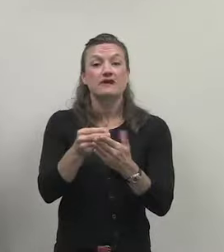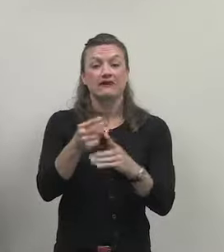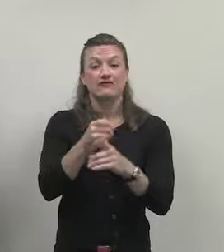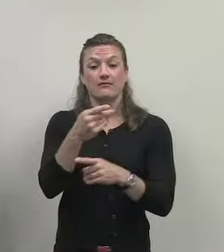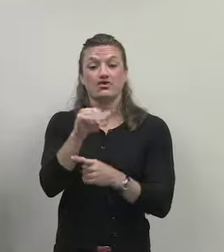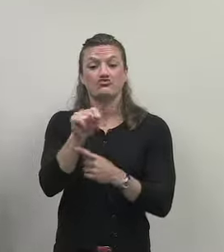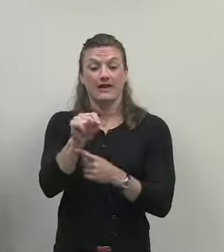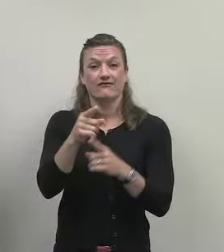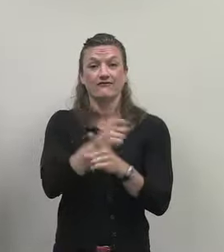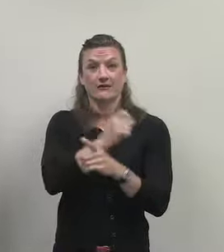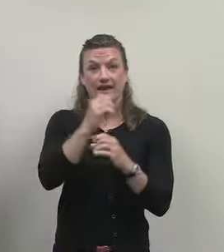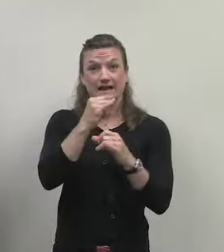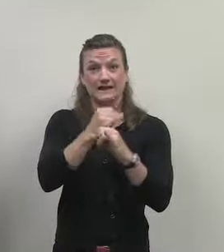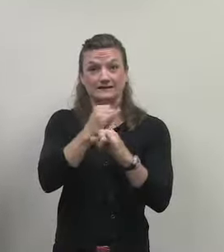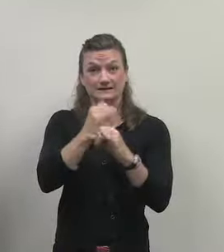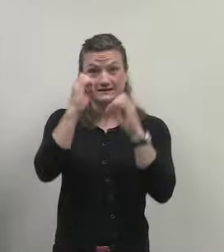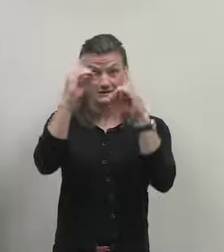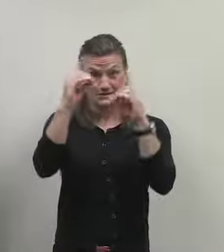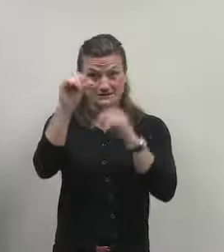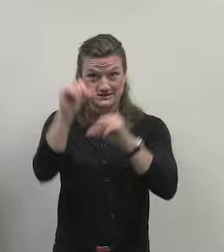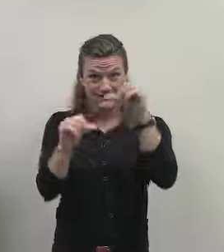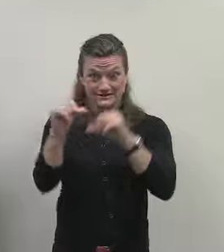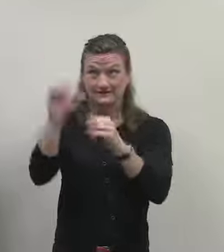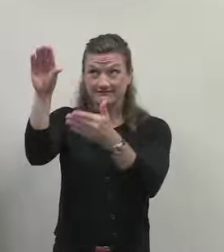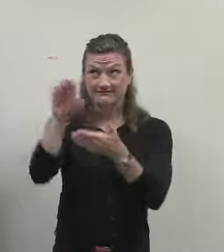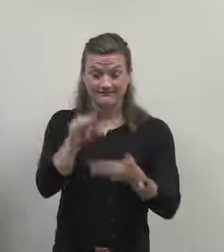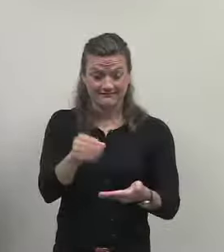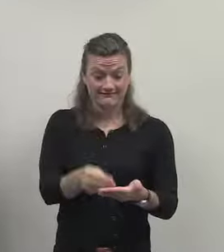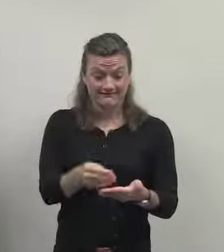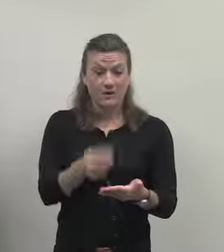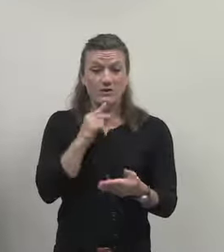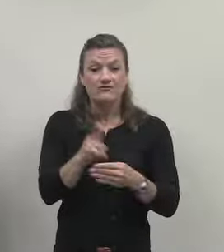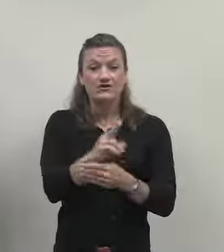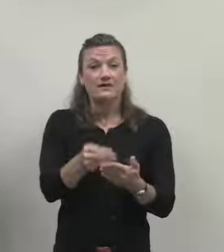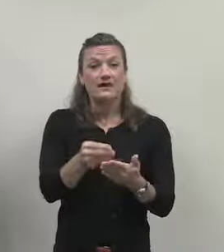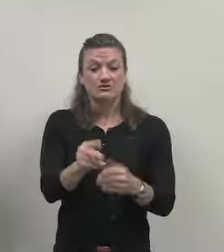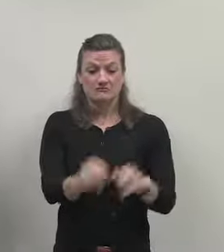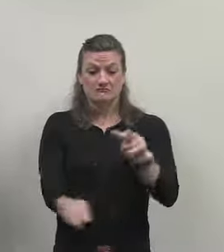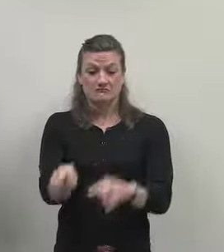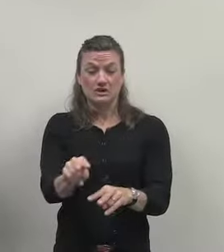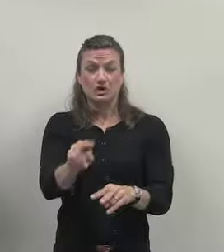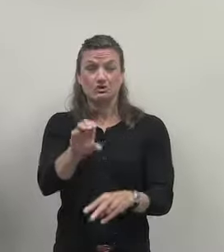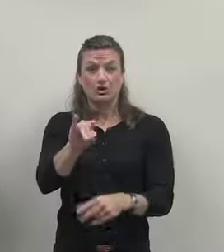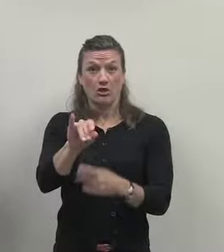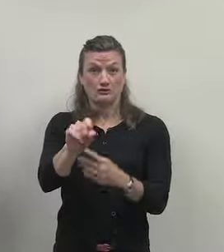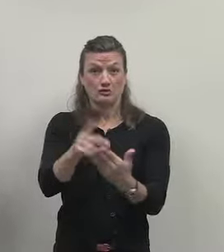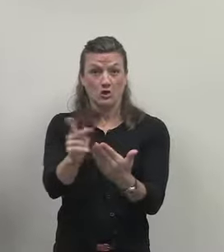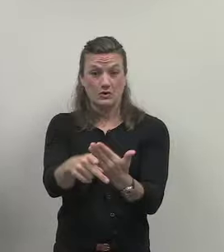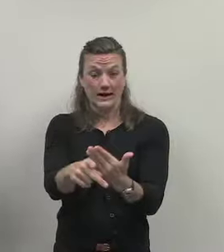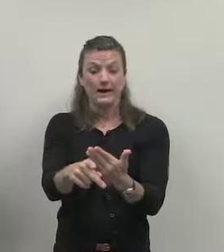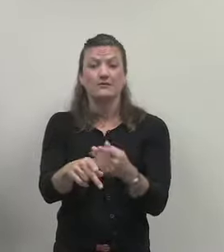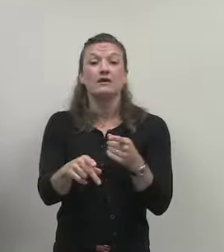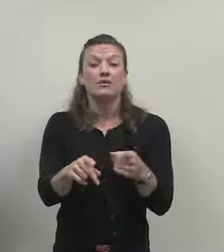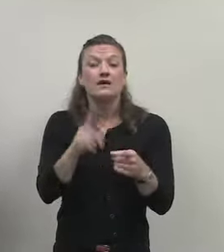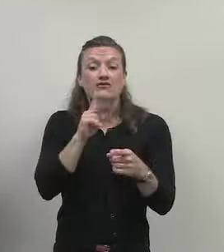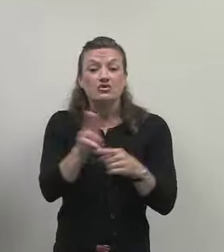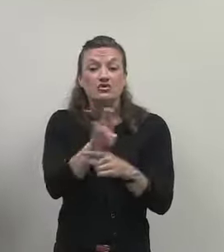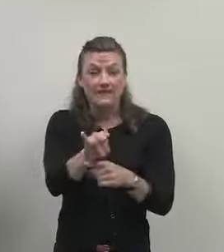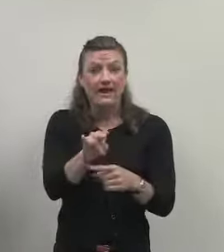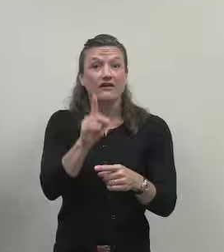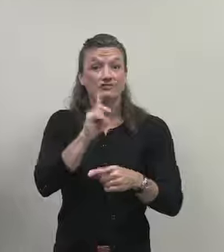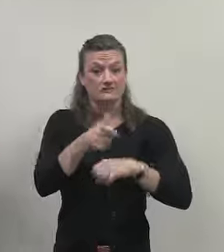grant from the Institute for Education Sciences, we've been looking at circles. It's been a big randomized control